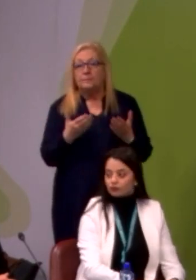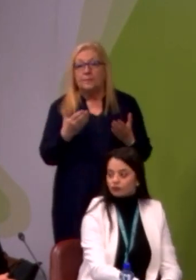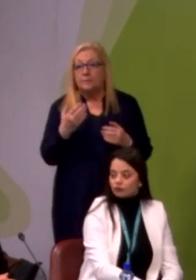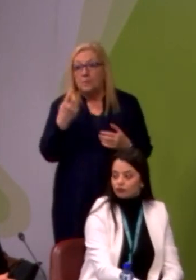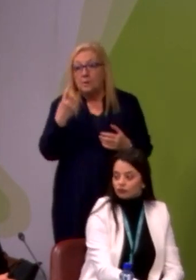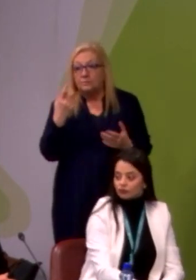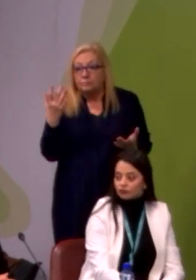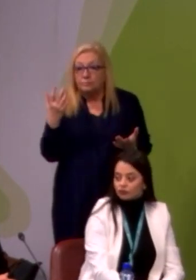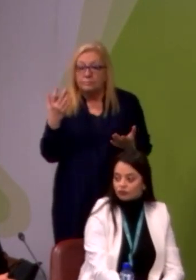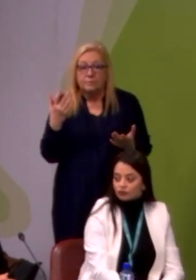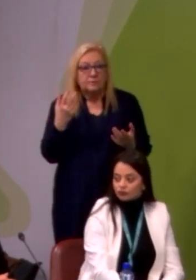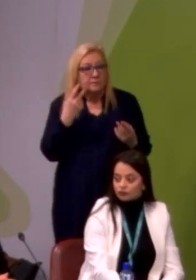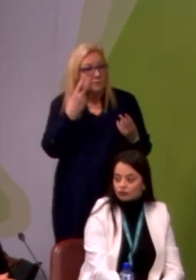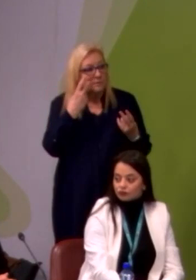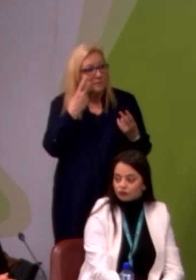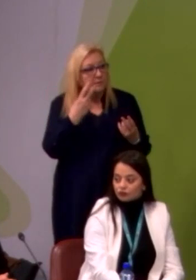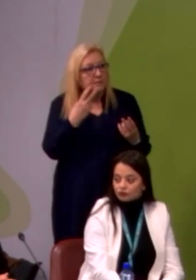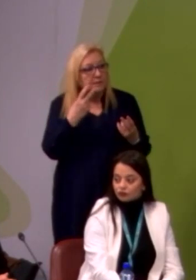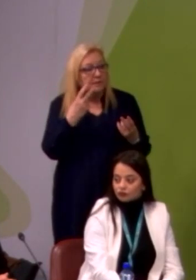is looking at sort of the